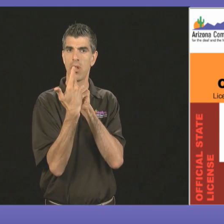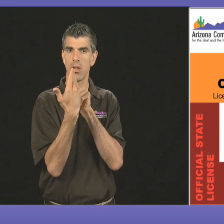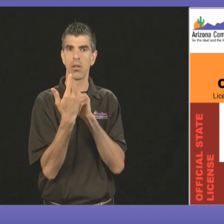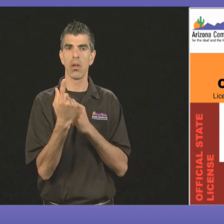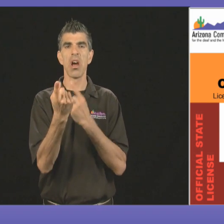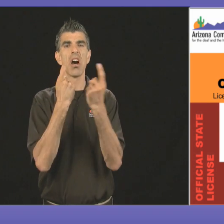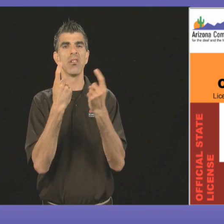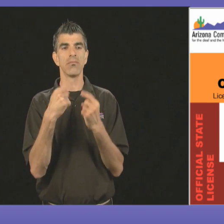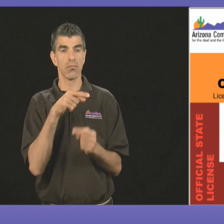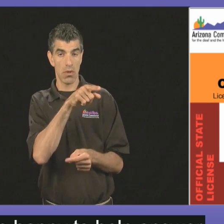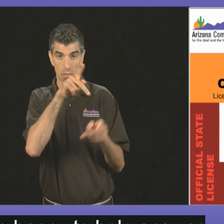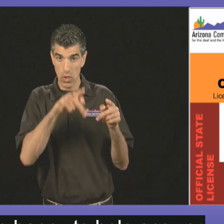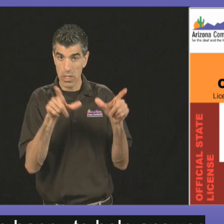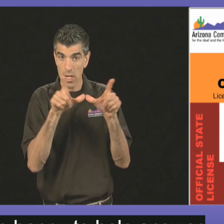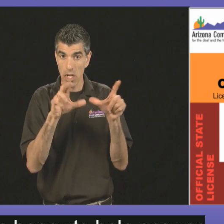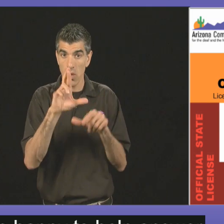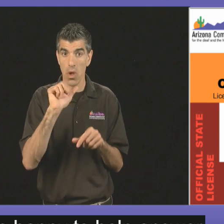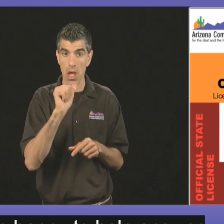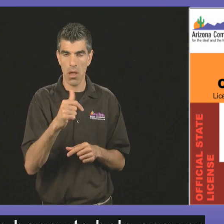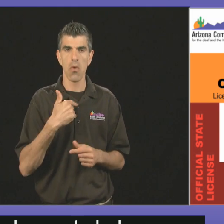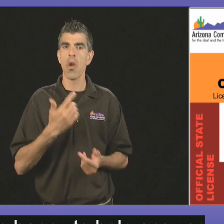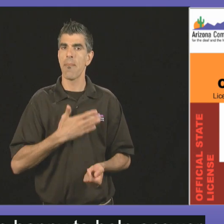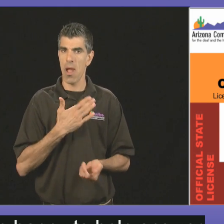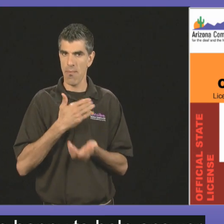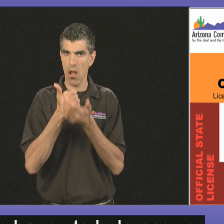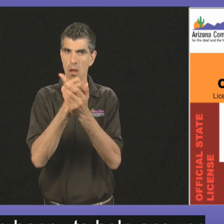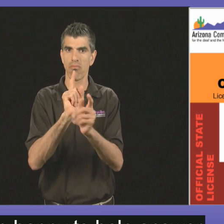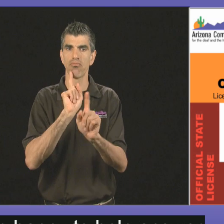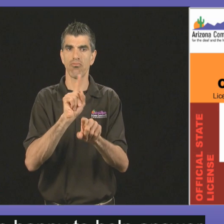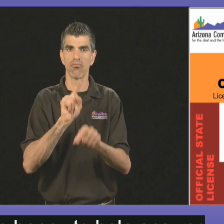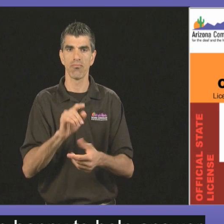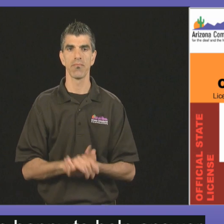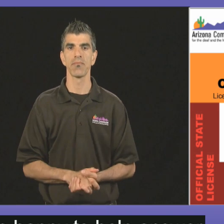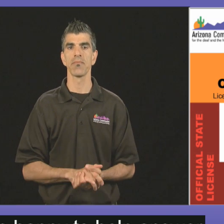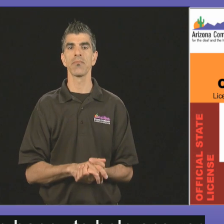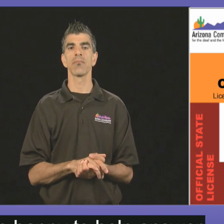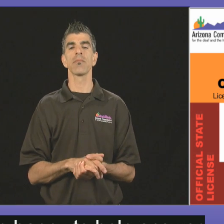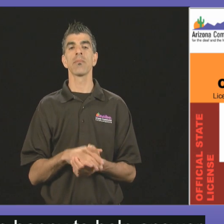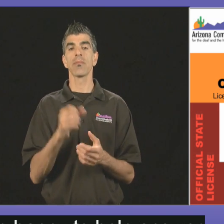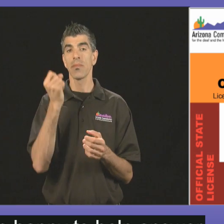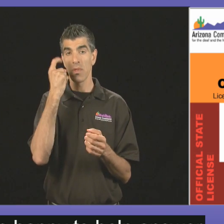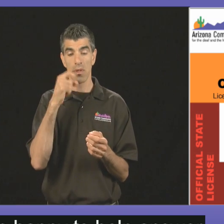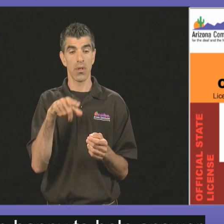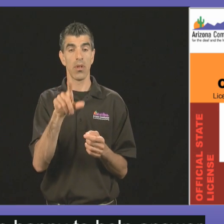directly, and we will be happy to help answer any questions that you have.